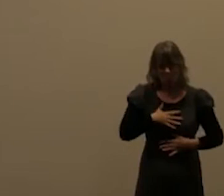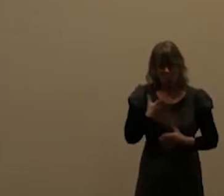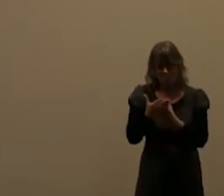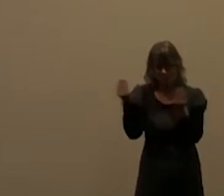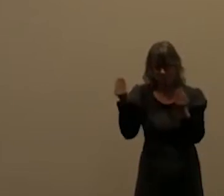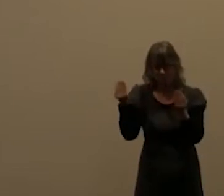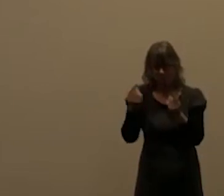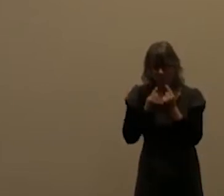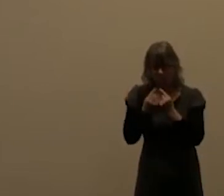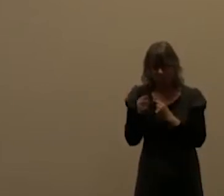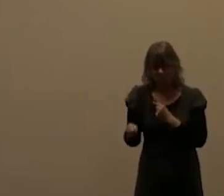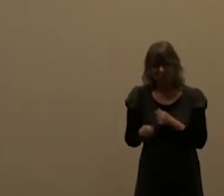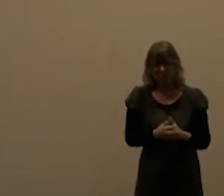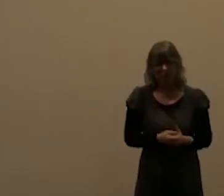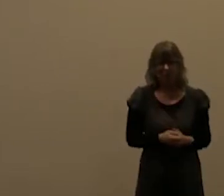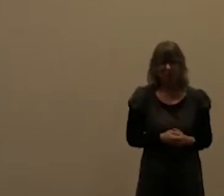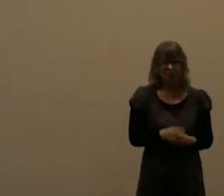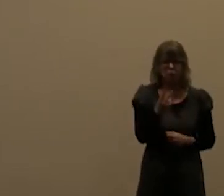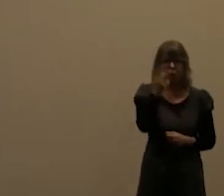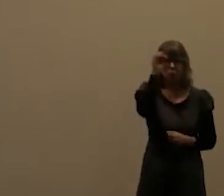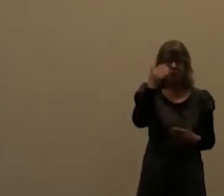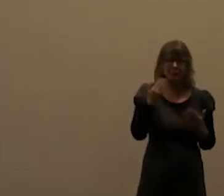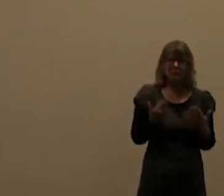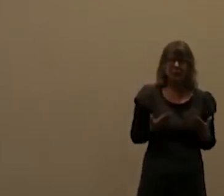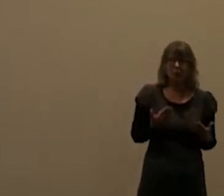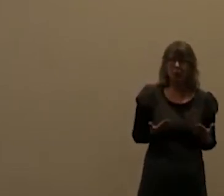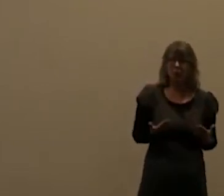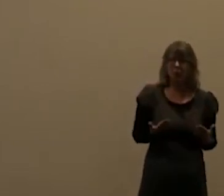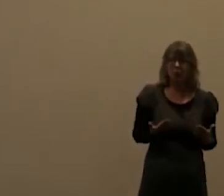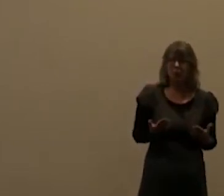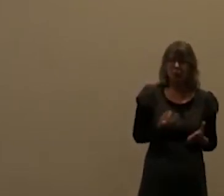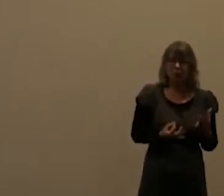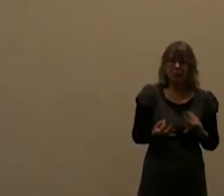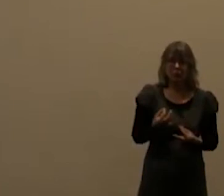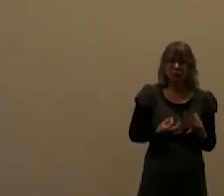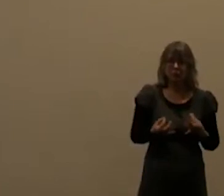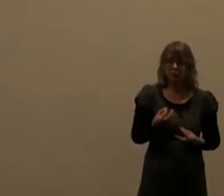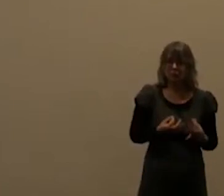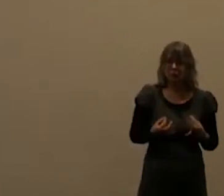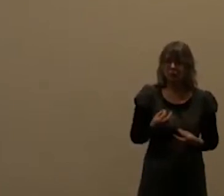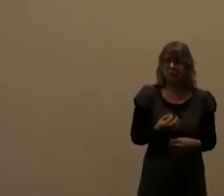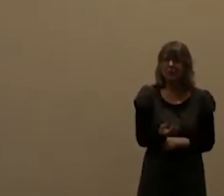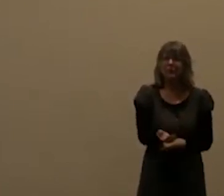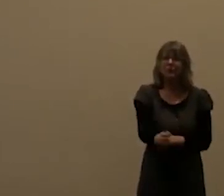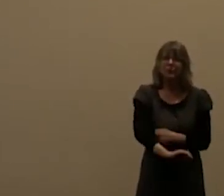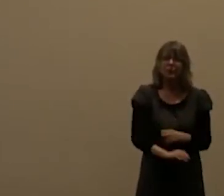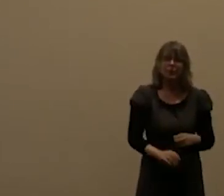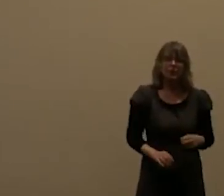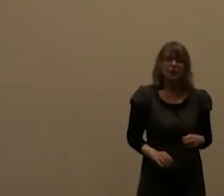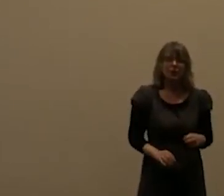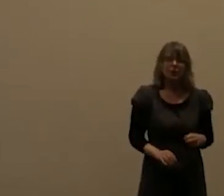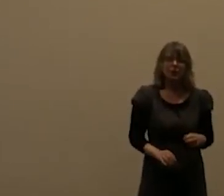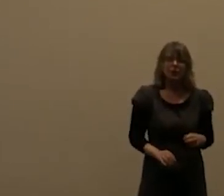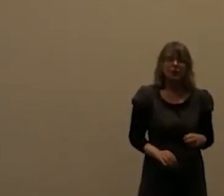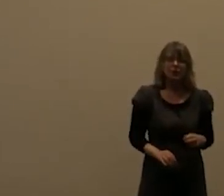cool. All right, we have like 2 minutes left. Any final questions here? Did I answer all? Okay. Question, yeah.